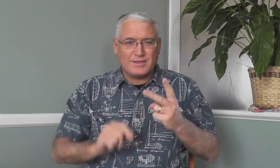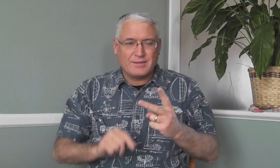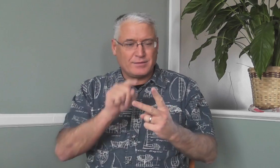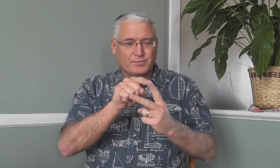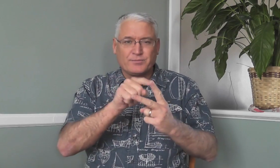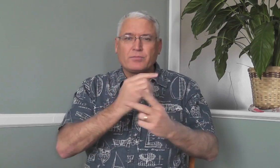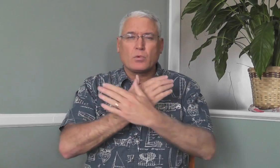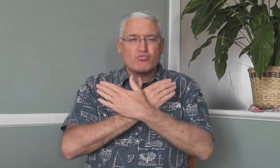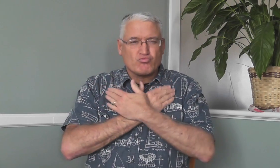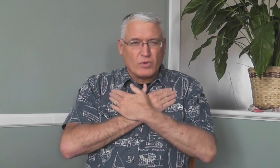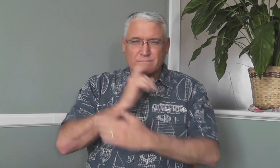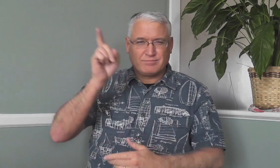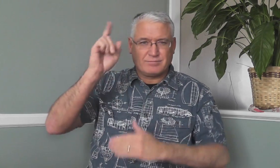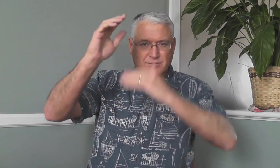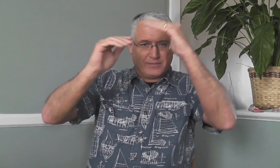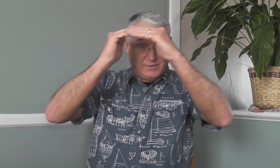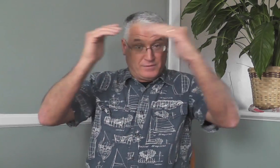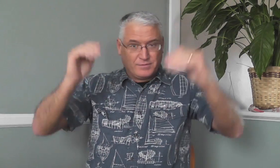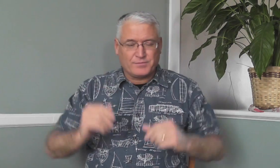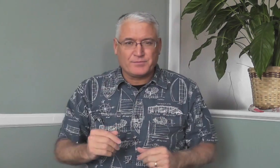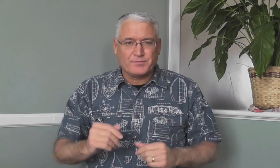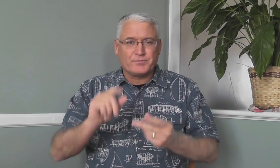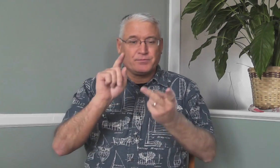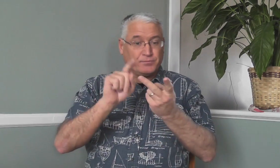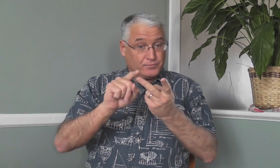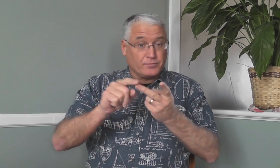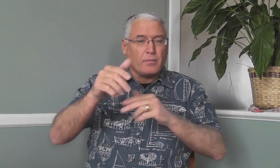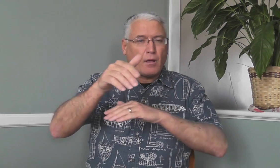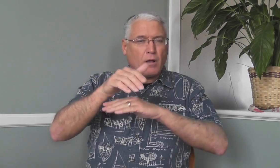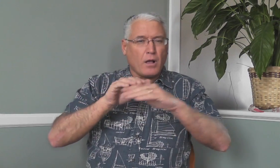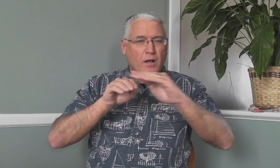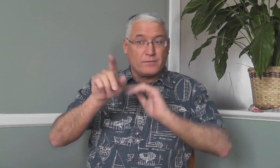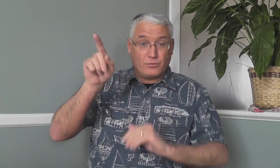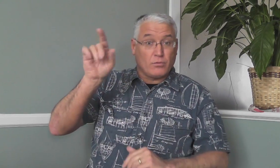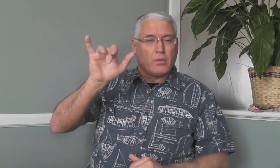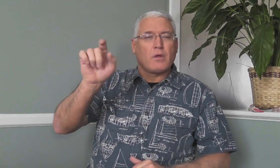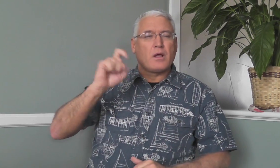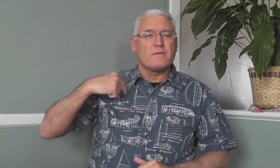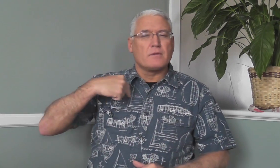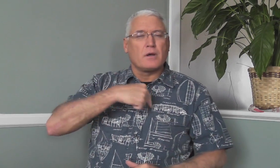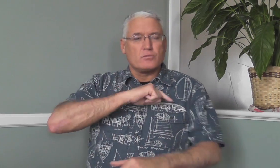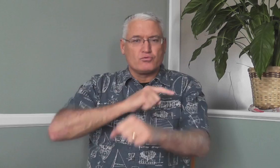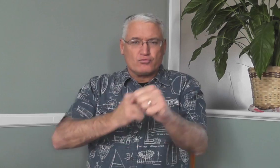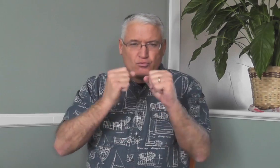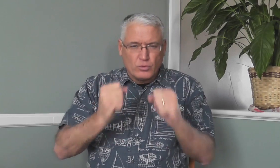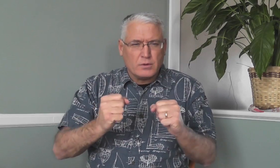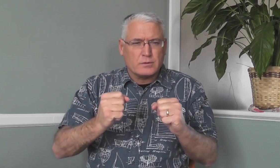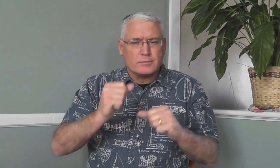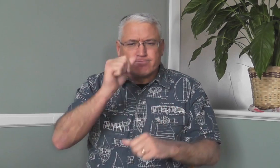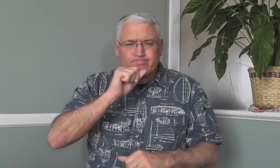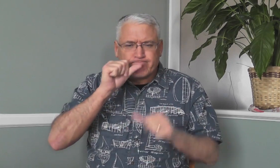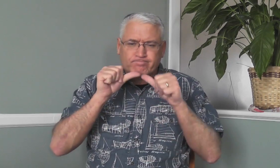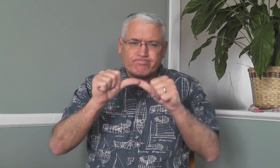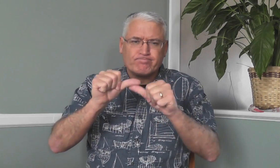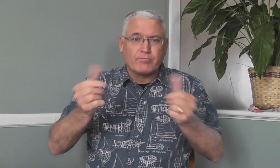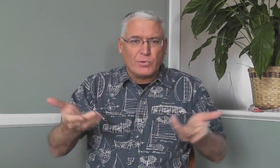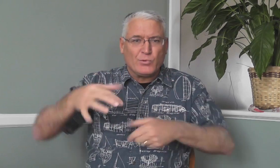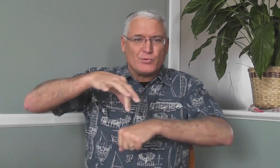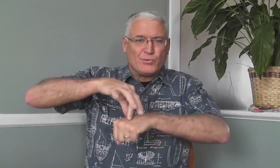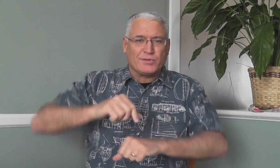the promises. Two. One is rest in heaven, and the second is the comfort that is your strength to